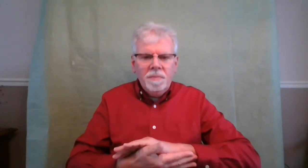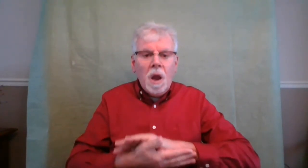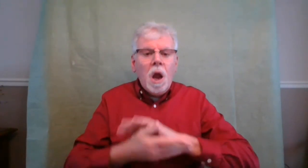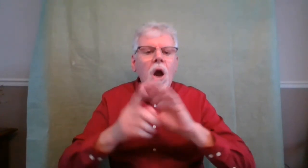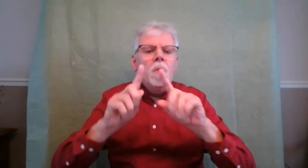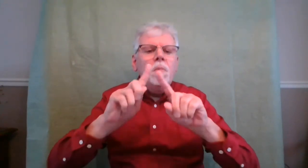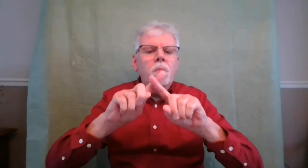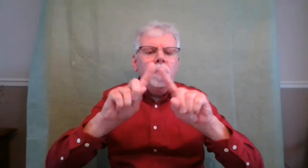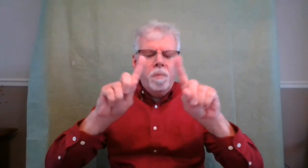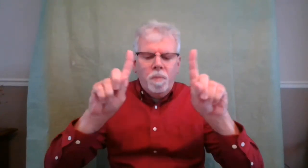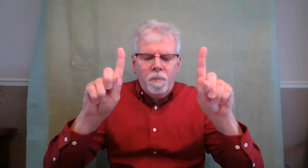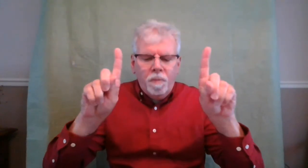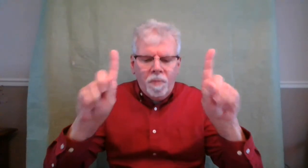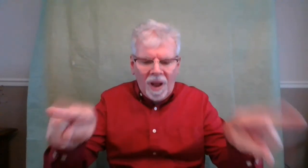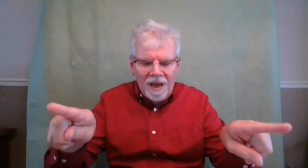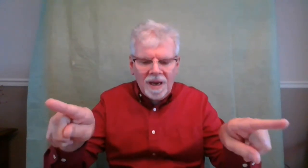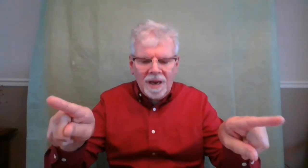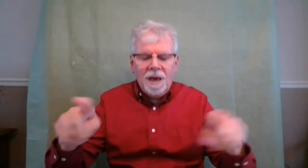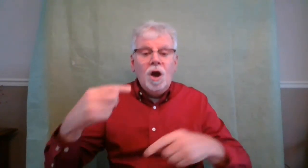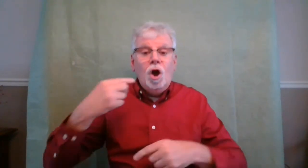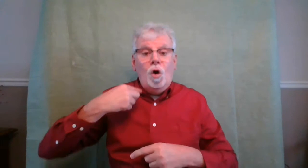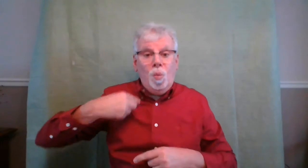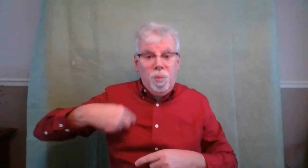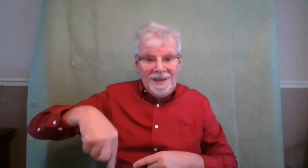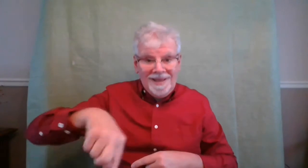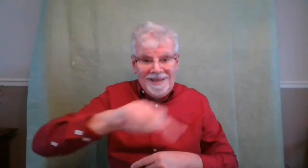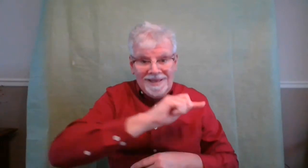has not yet been revealed.